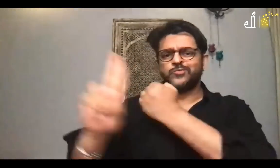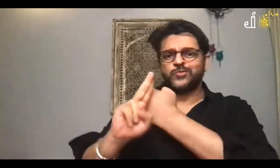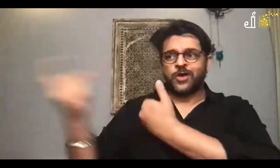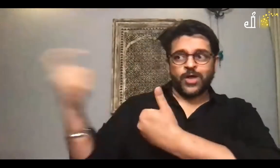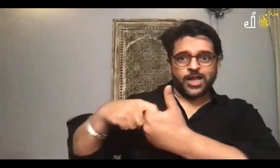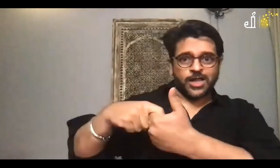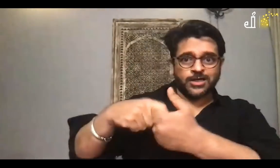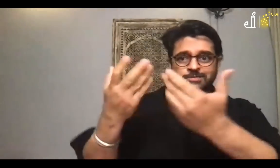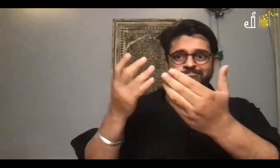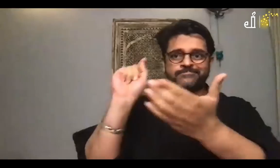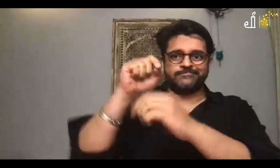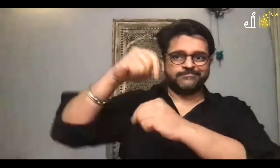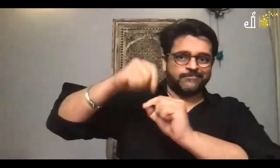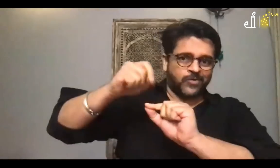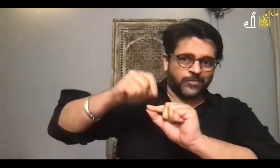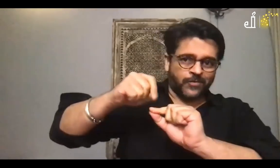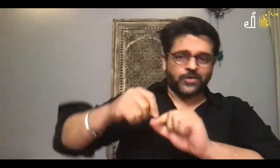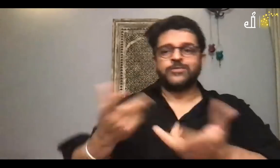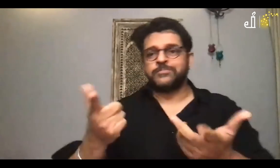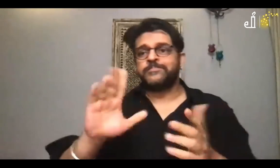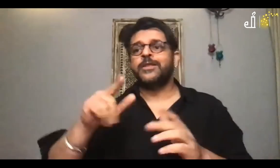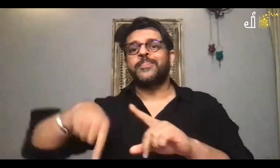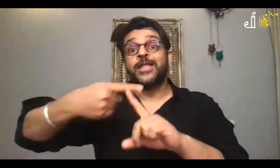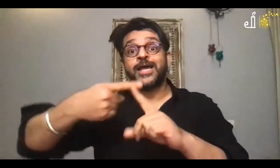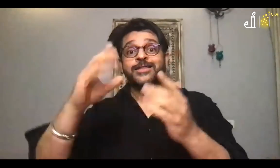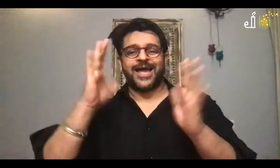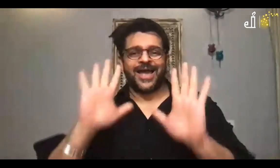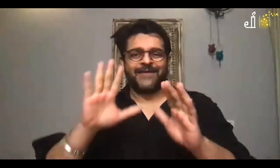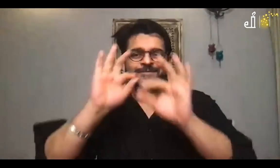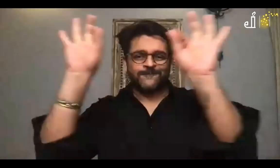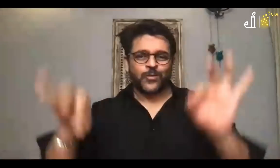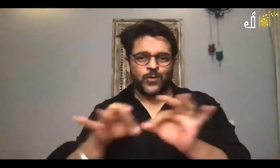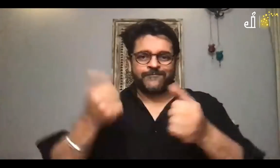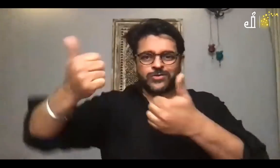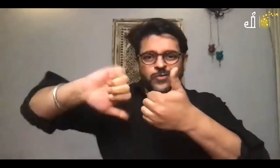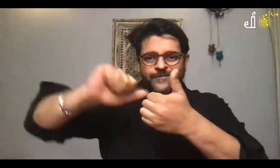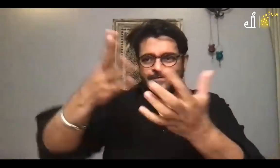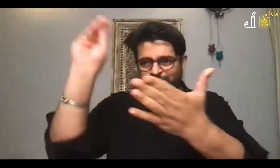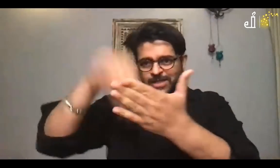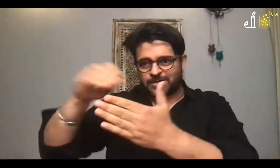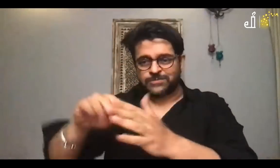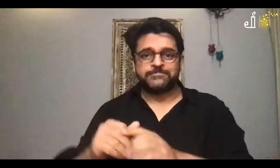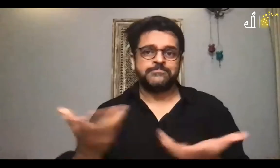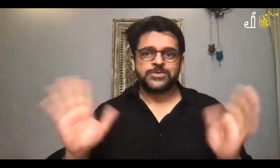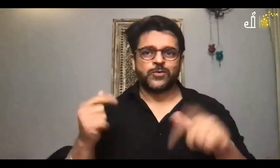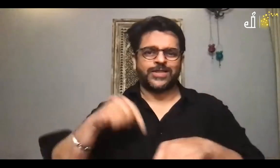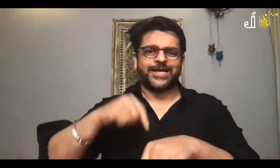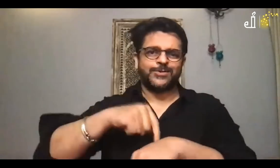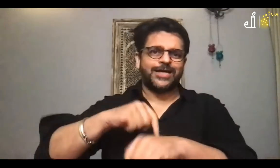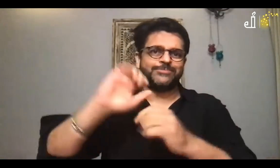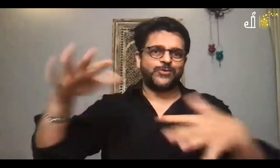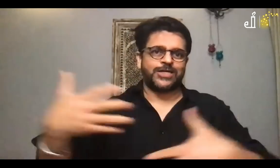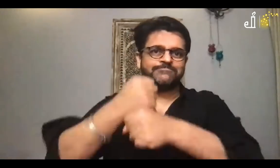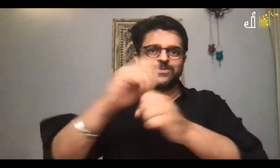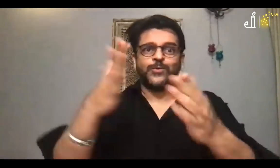If we can have a poll, I'll have Tushar join in for the poll. And then we have a form as well, feedback form, which you can fill